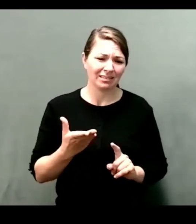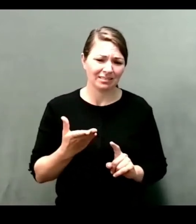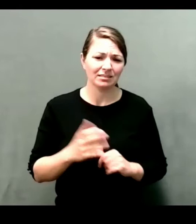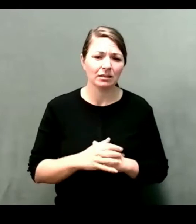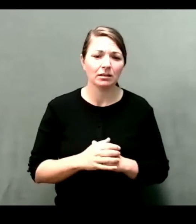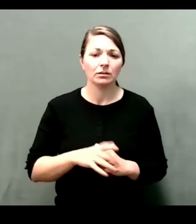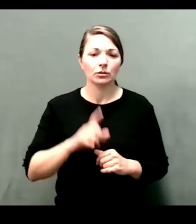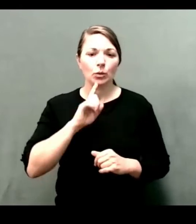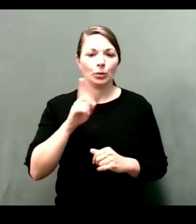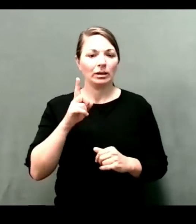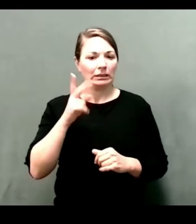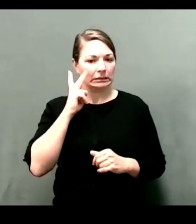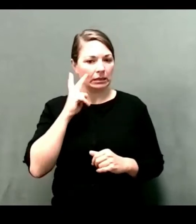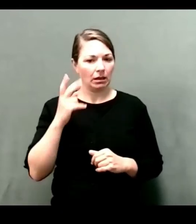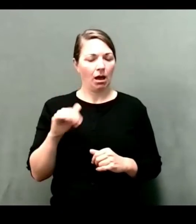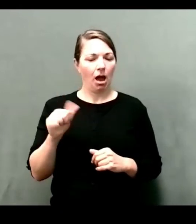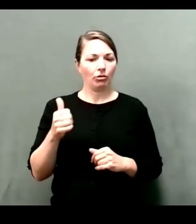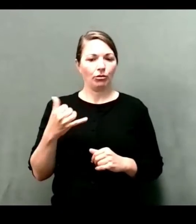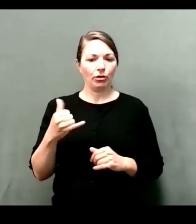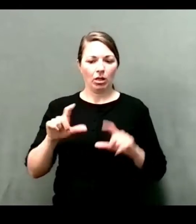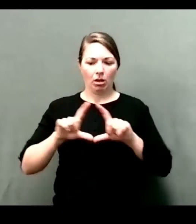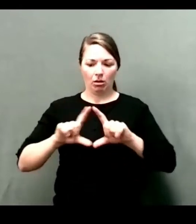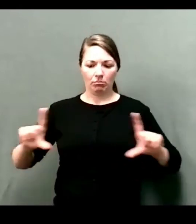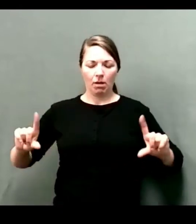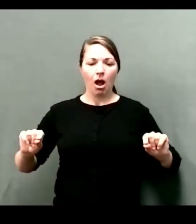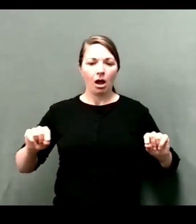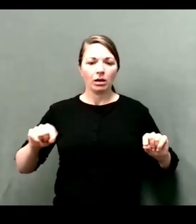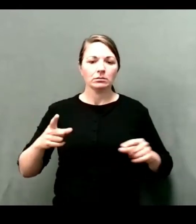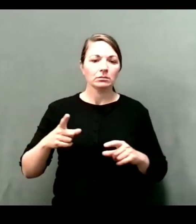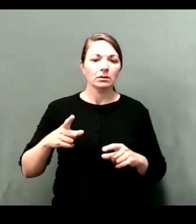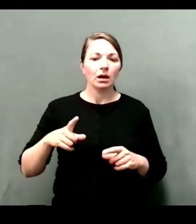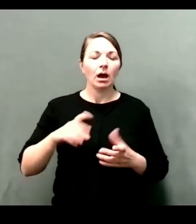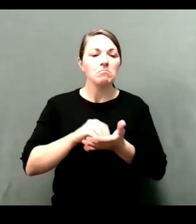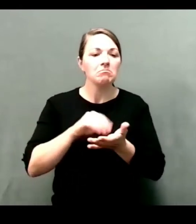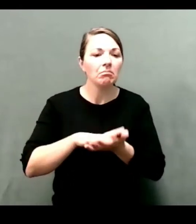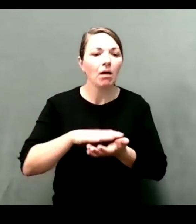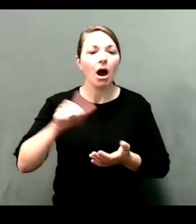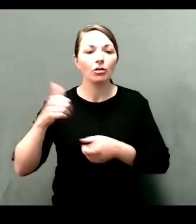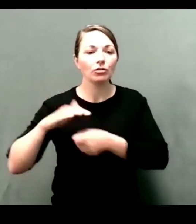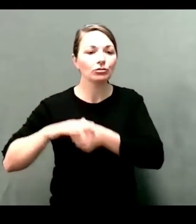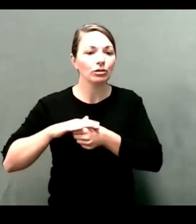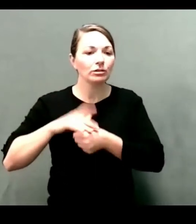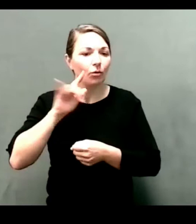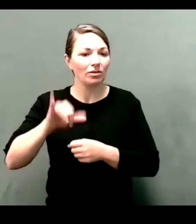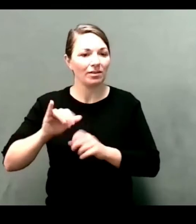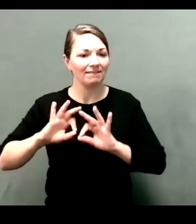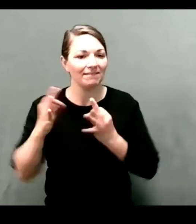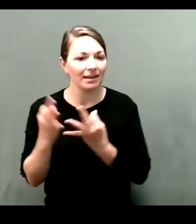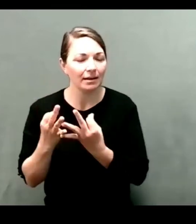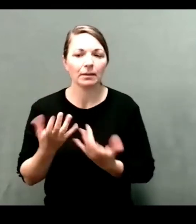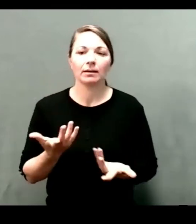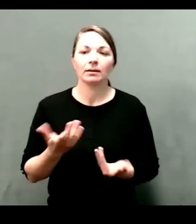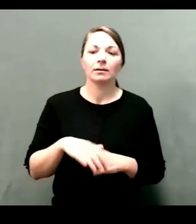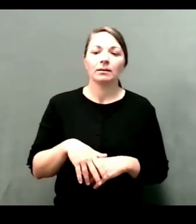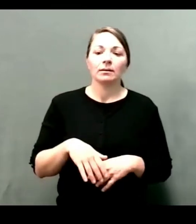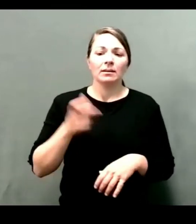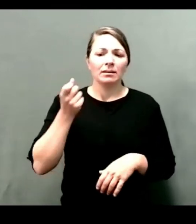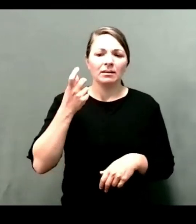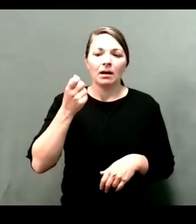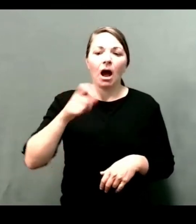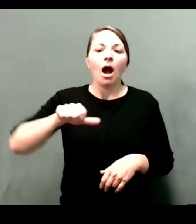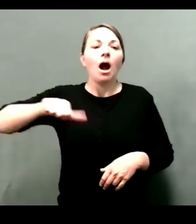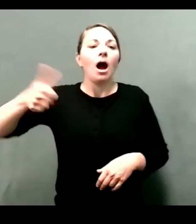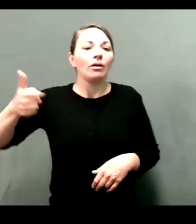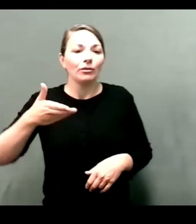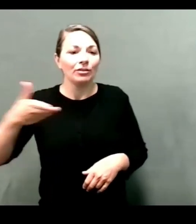really crucial in capturing some of the other stressors that the family was experiencing to highlight that there were more nuanced pieces going